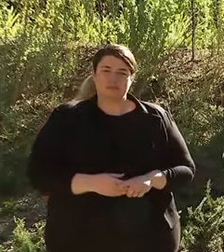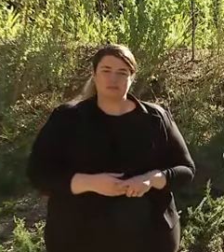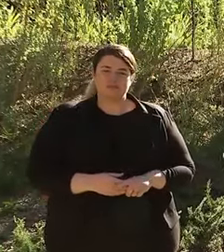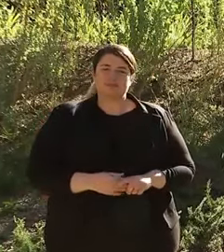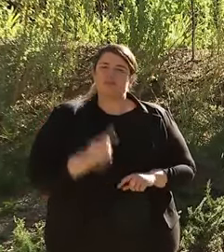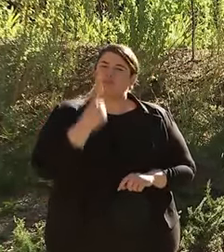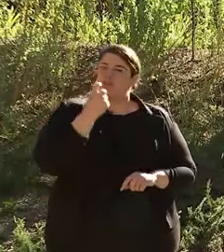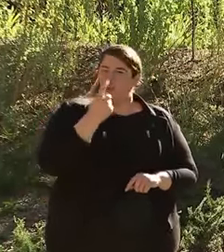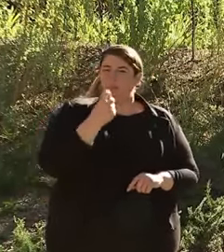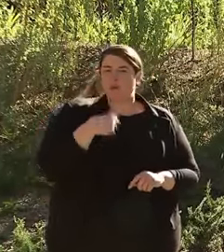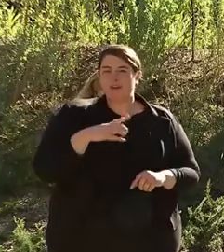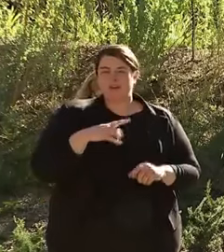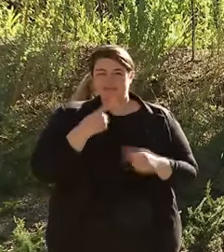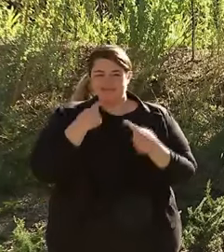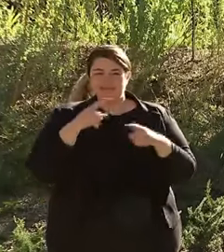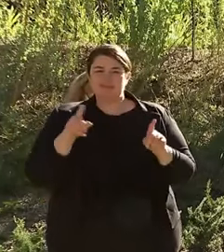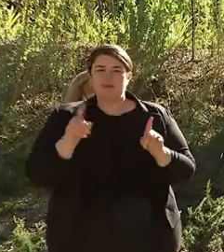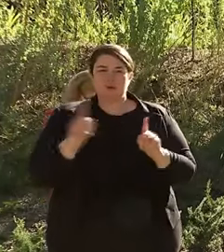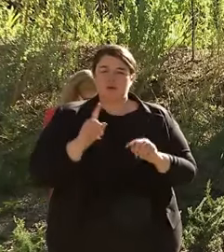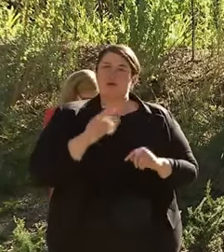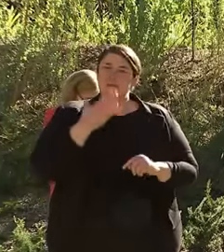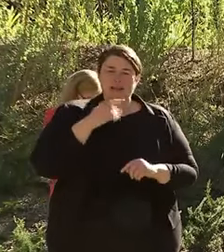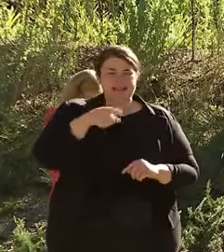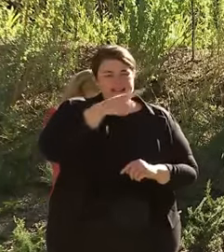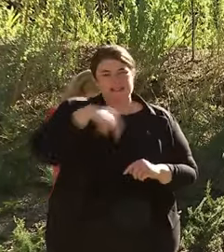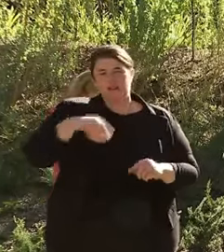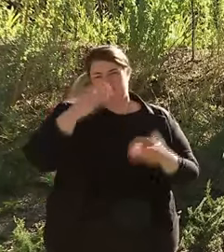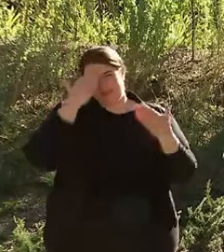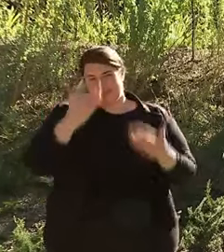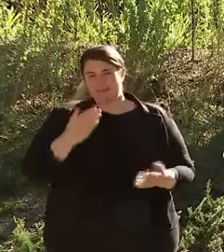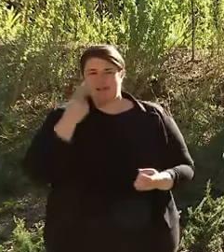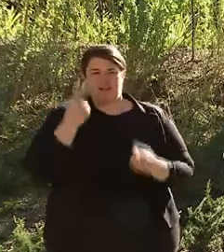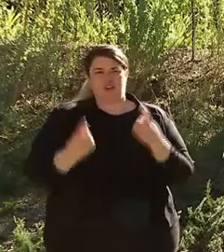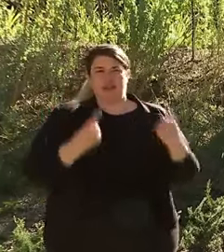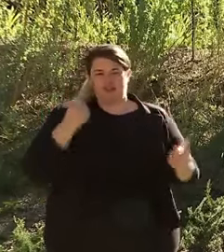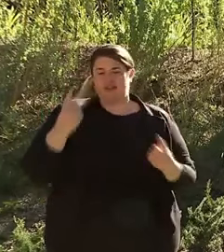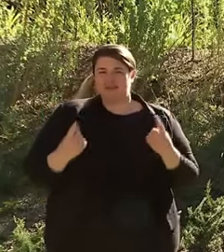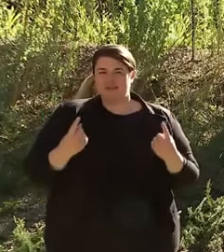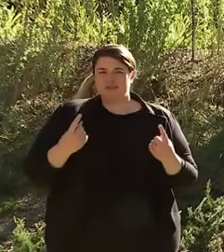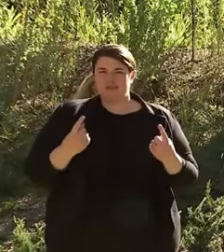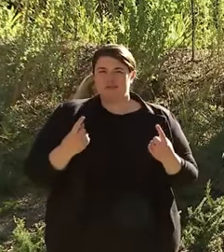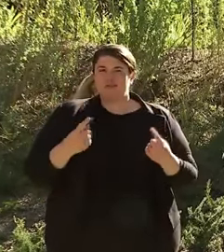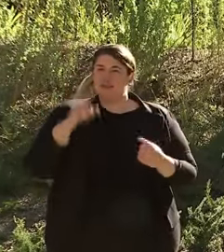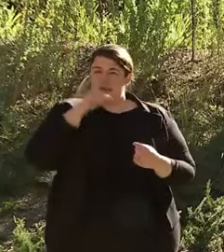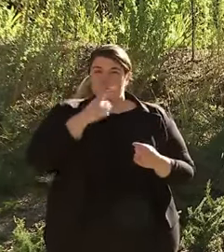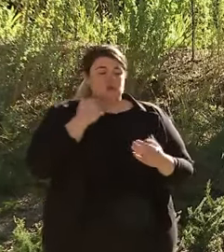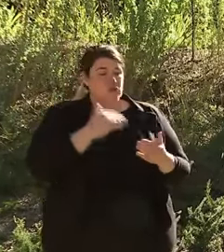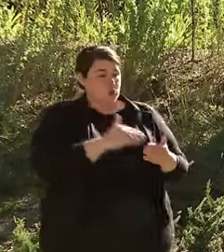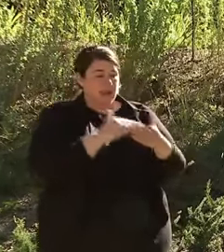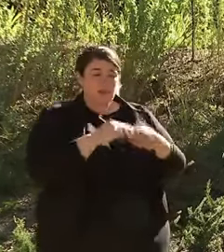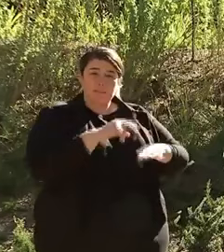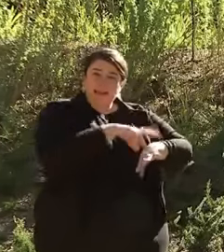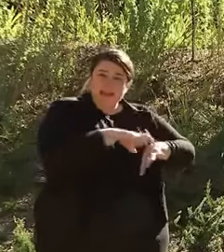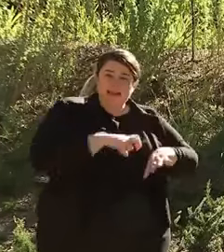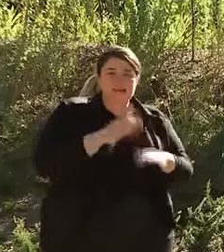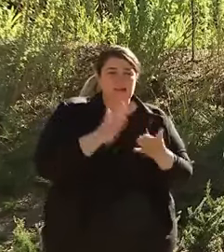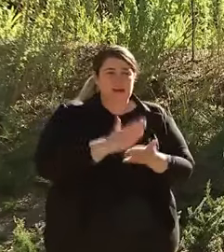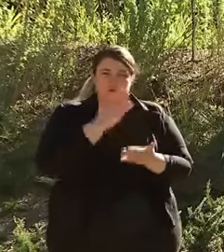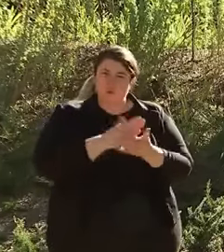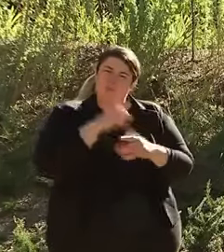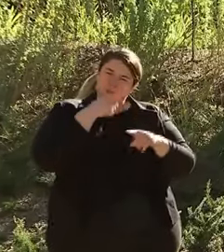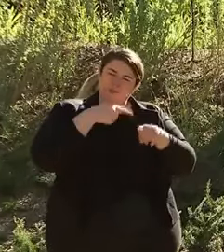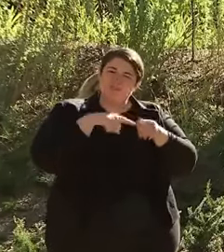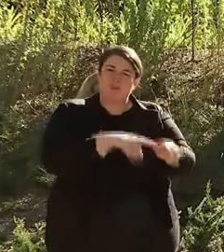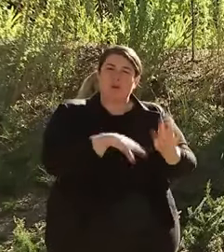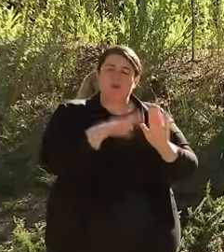across is that we need to show, again, some decency and respect for those people that are trying to help police and others make sure that people comply